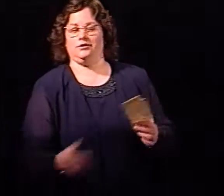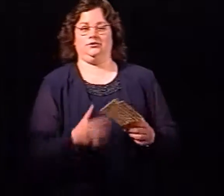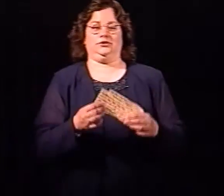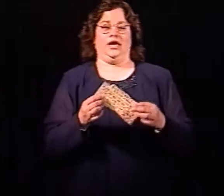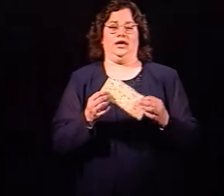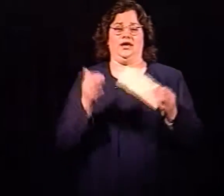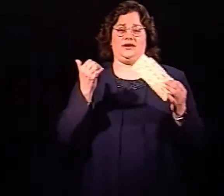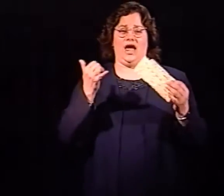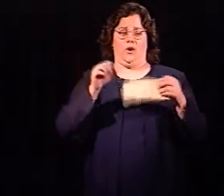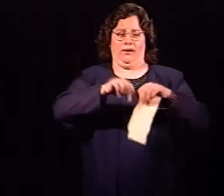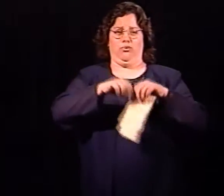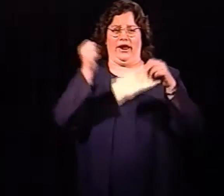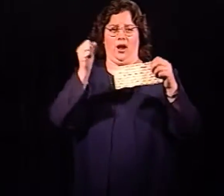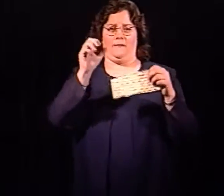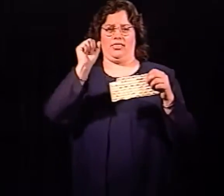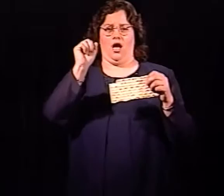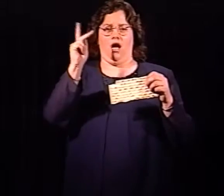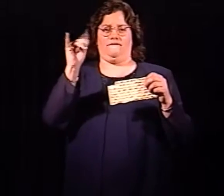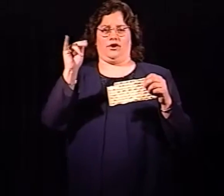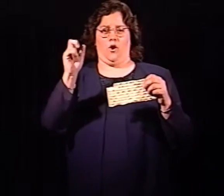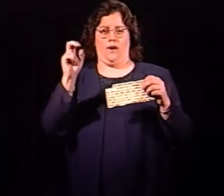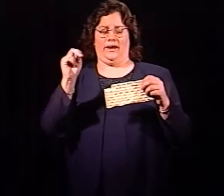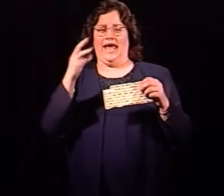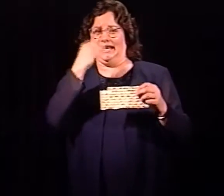We will now break the afikomen and eat.